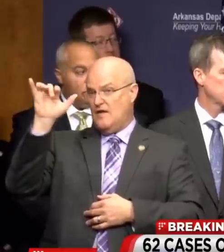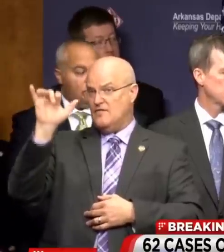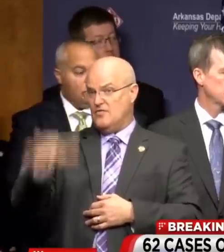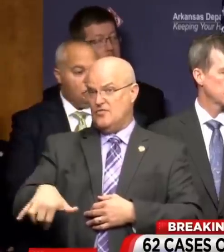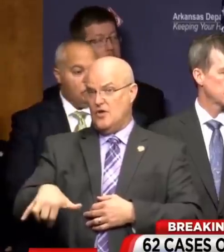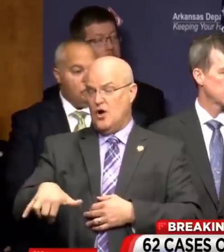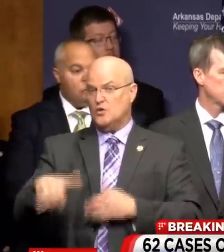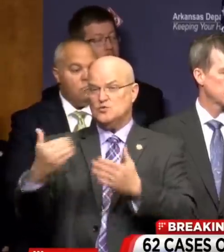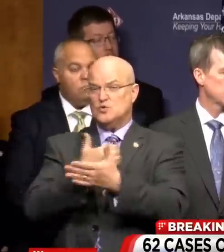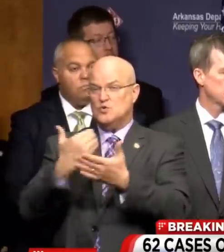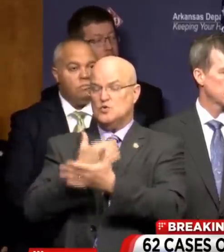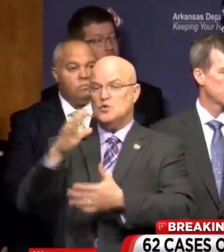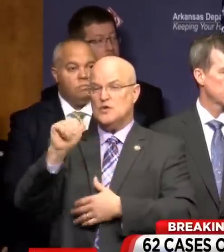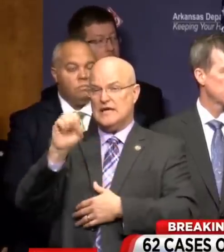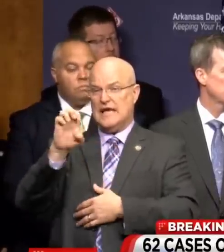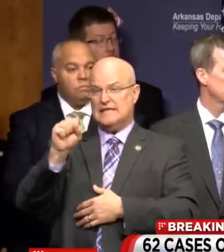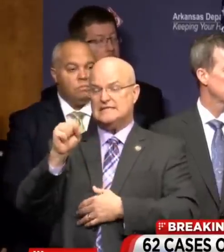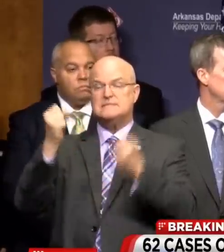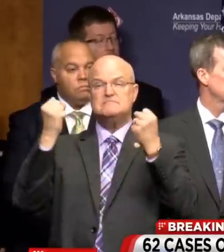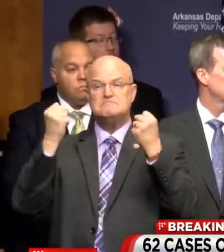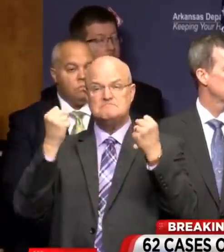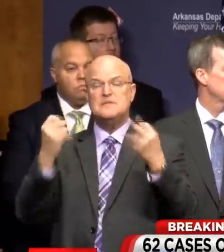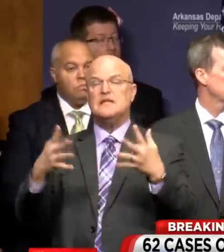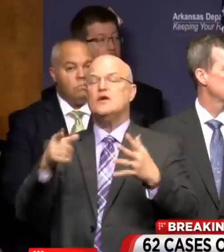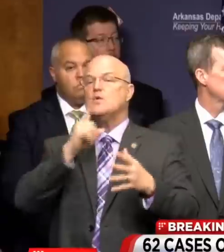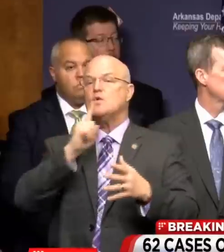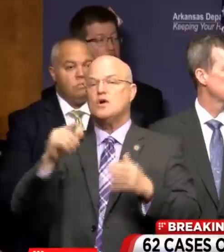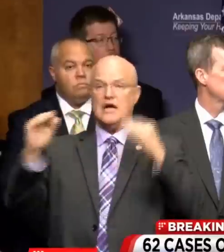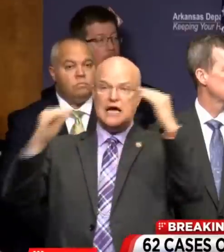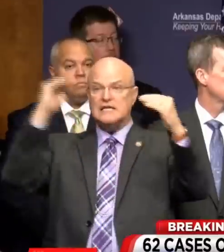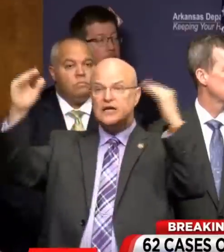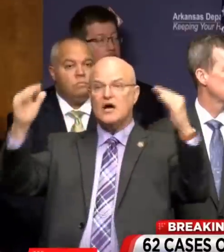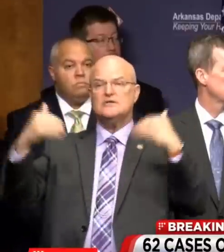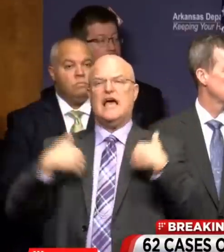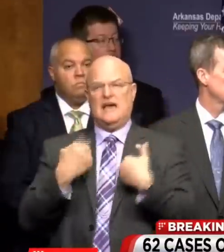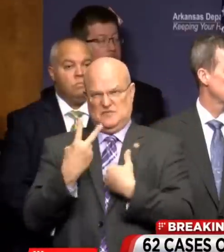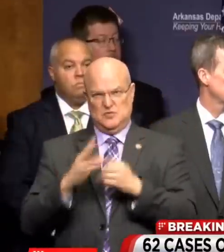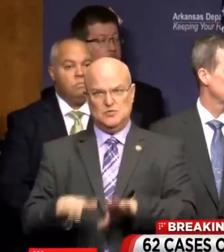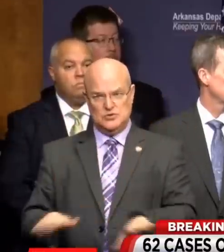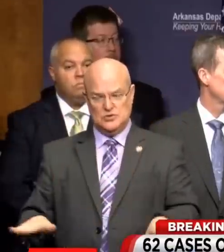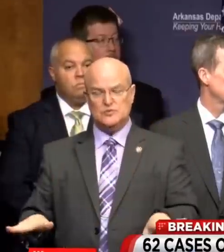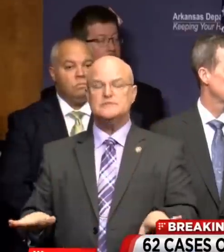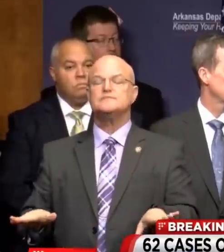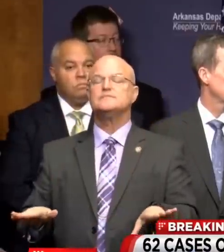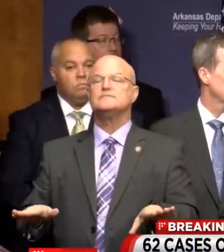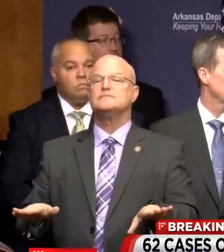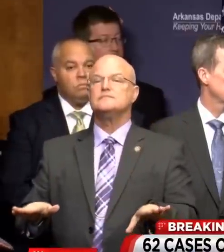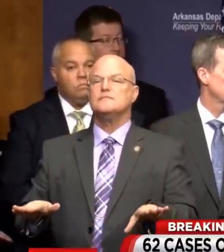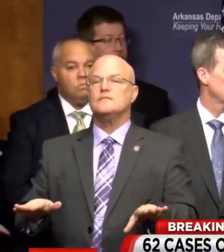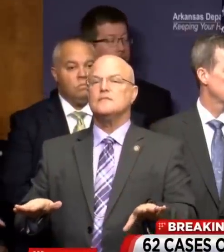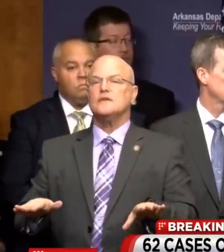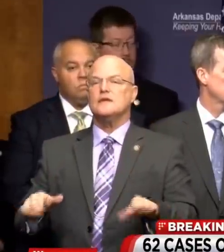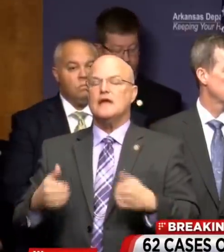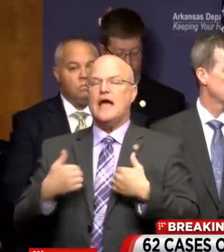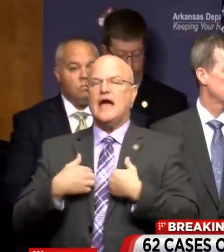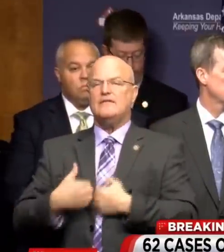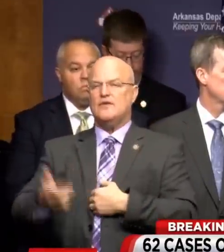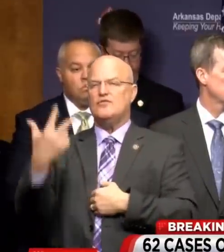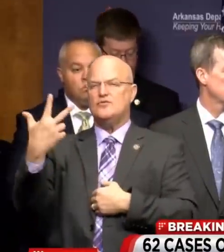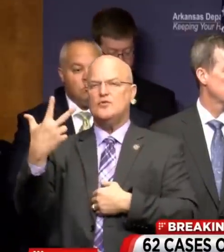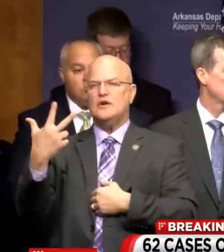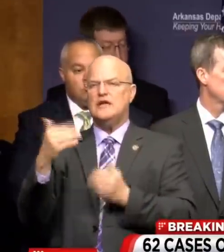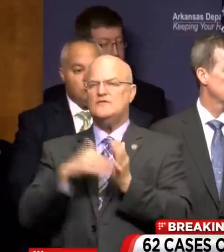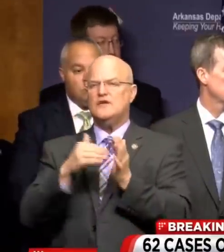Of the new cases, the majority were adults. We did have two children involved. There's three sort